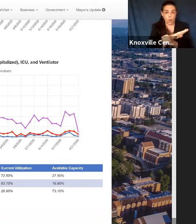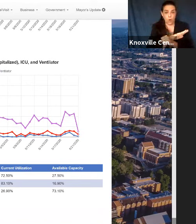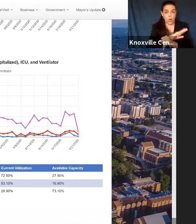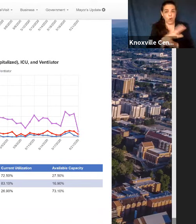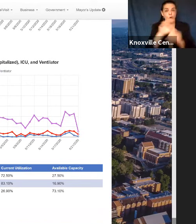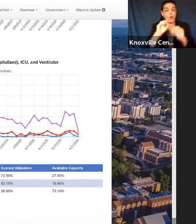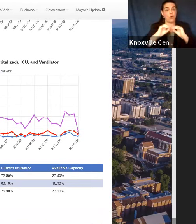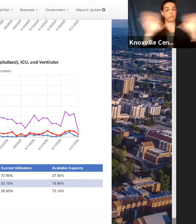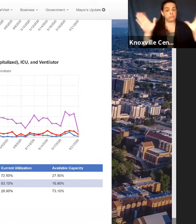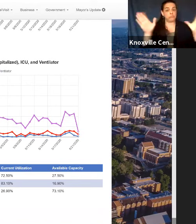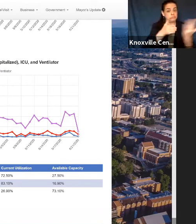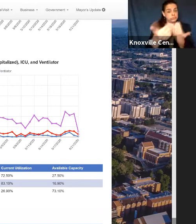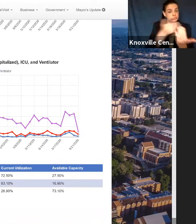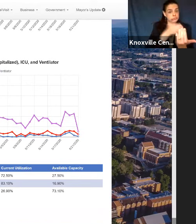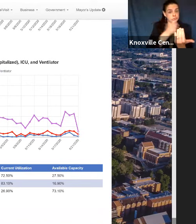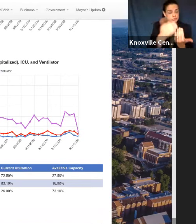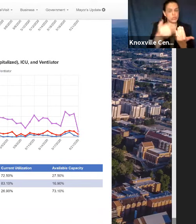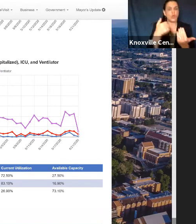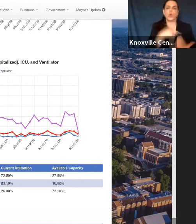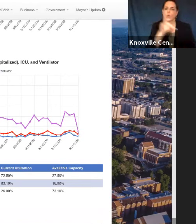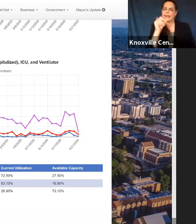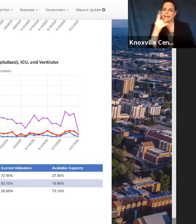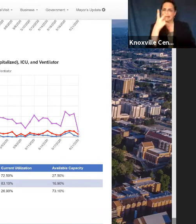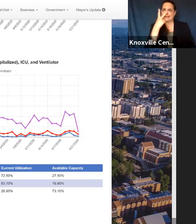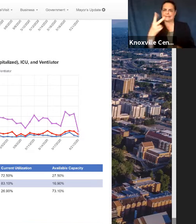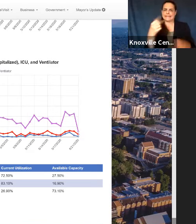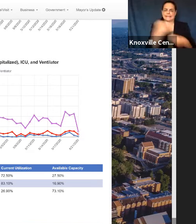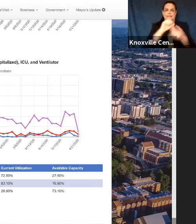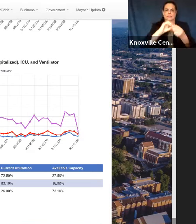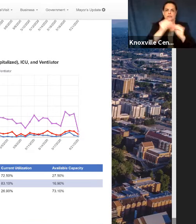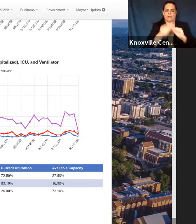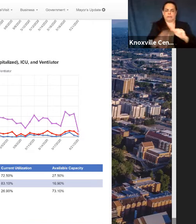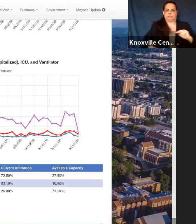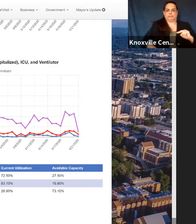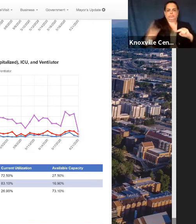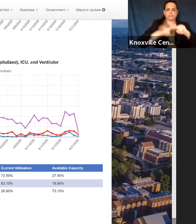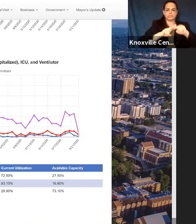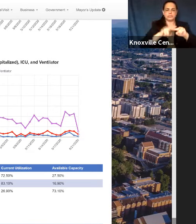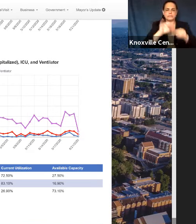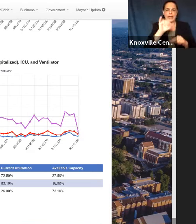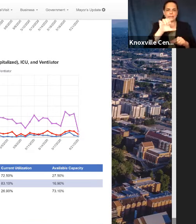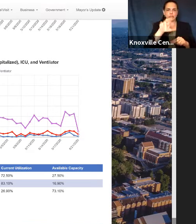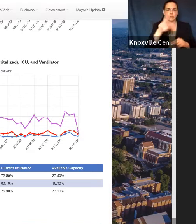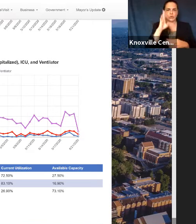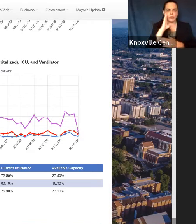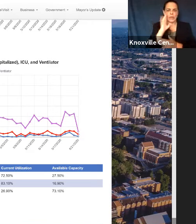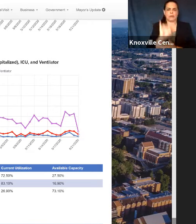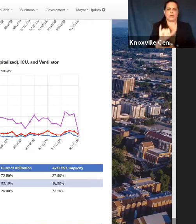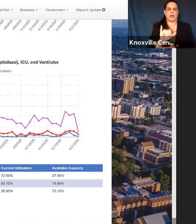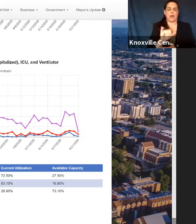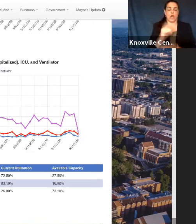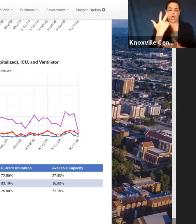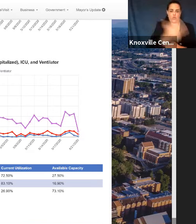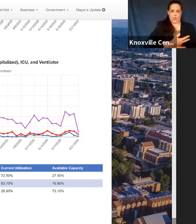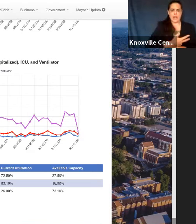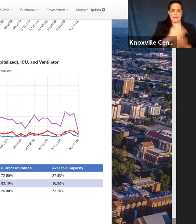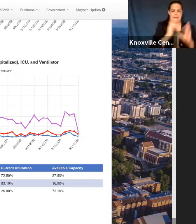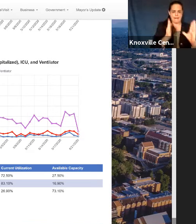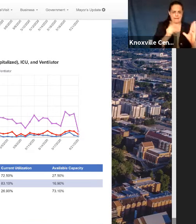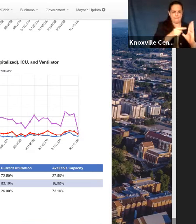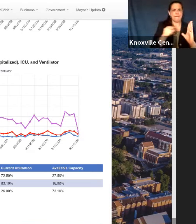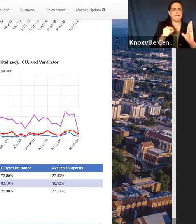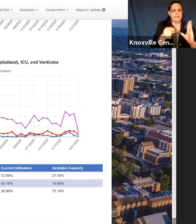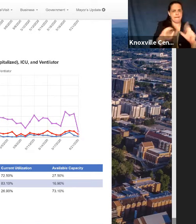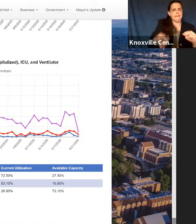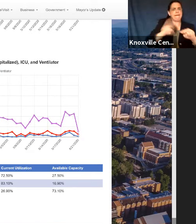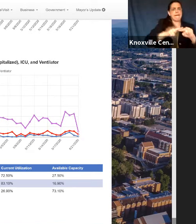a statistically significant increase in the utilization of ICU beds. A 3-day trend was detected.